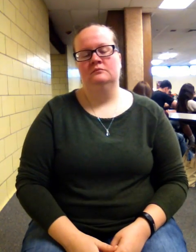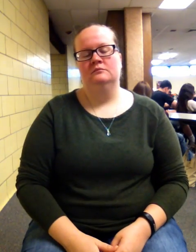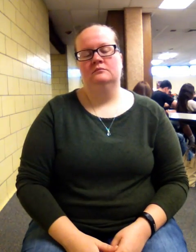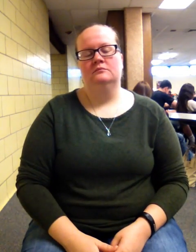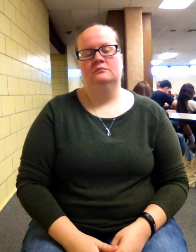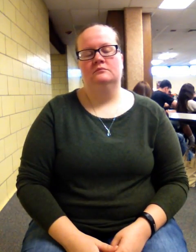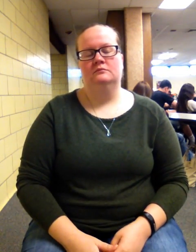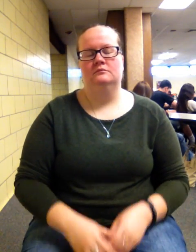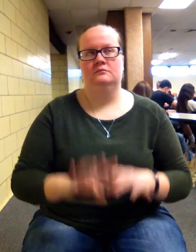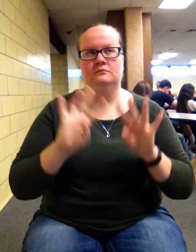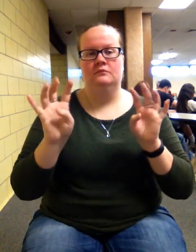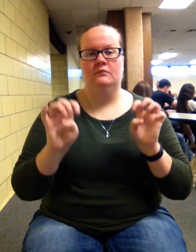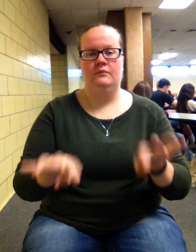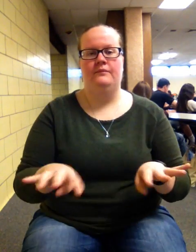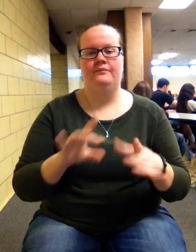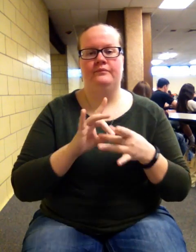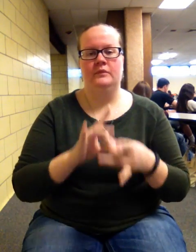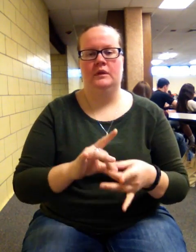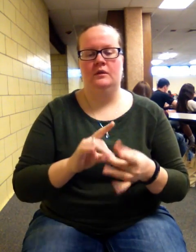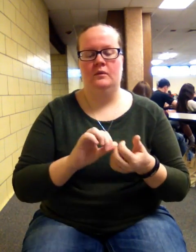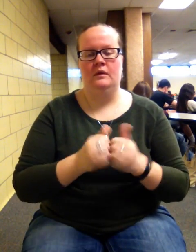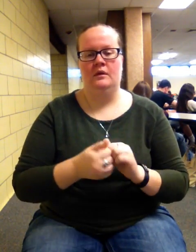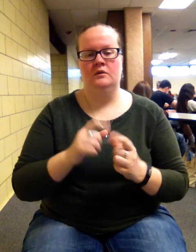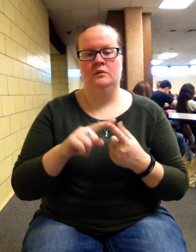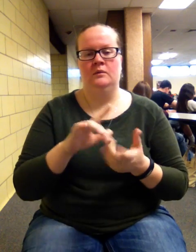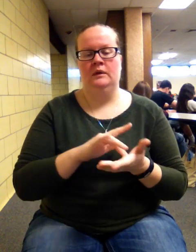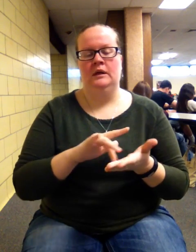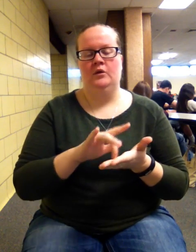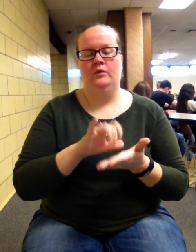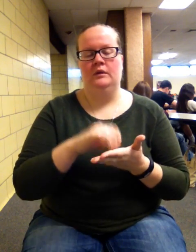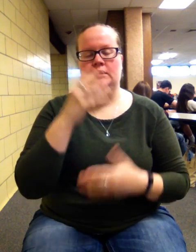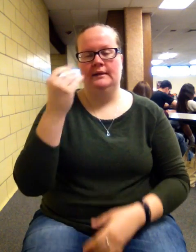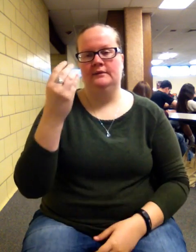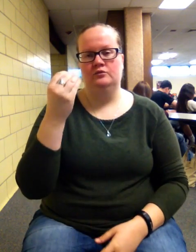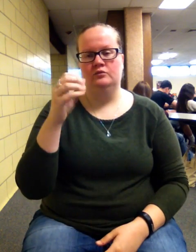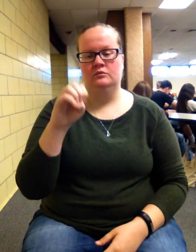Any questions on how to calculate that external equity cost?